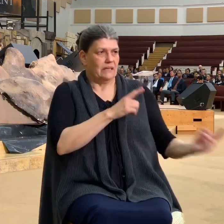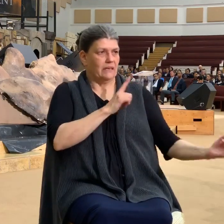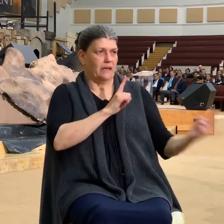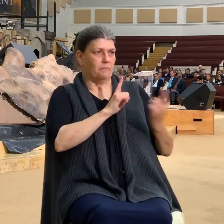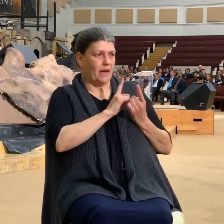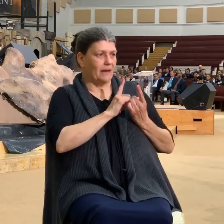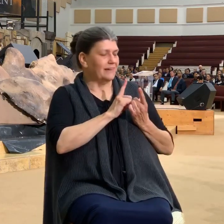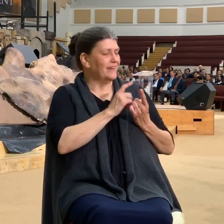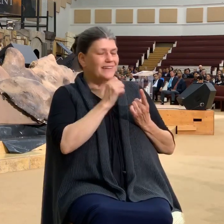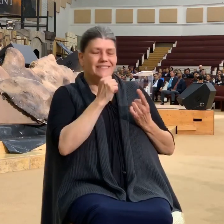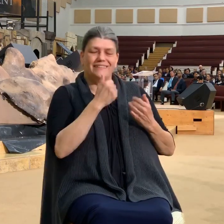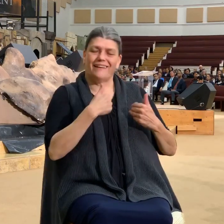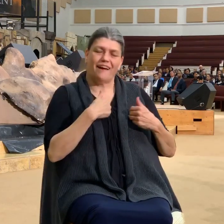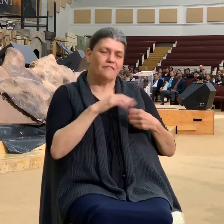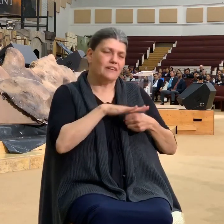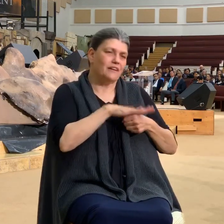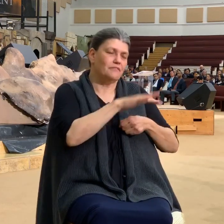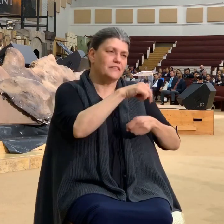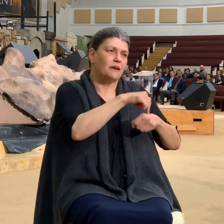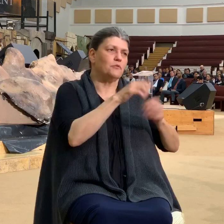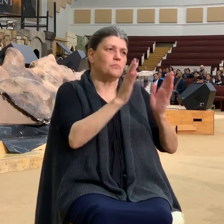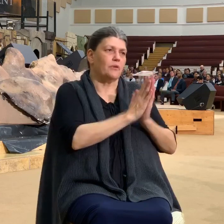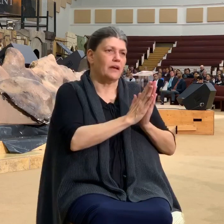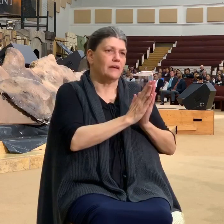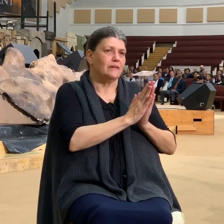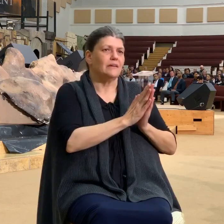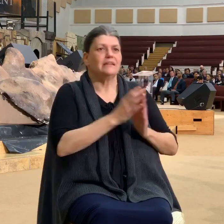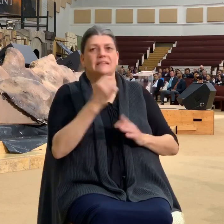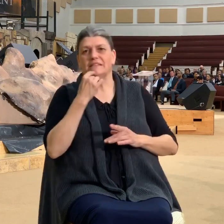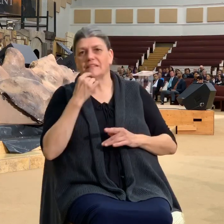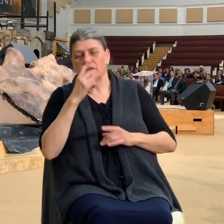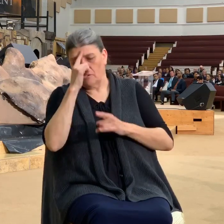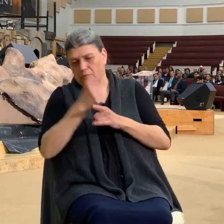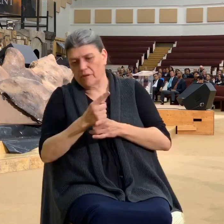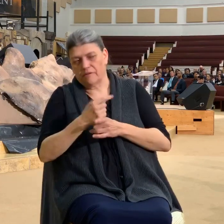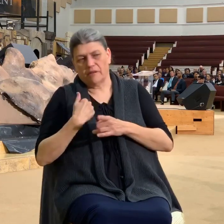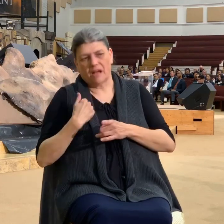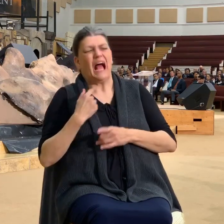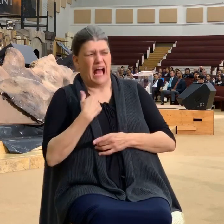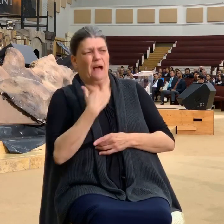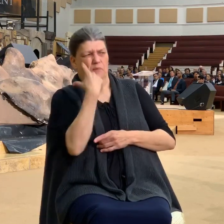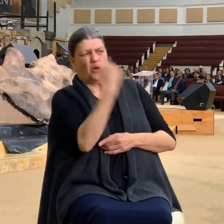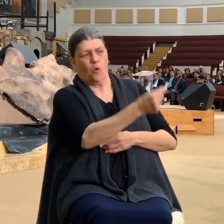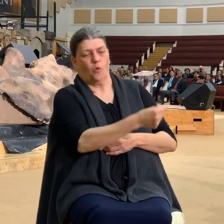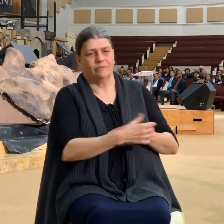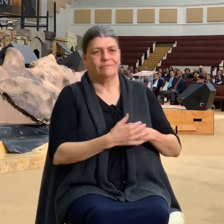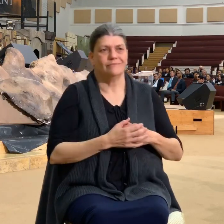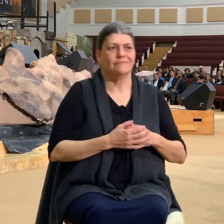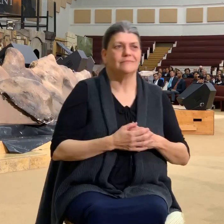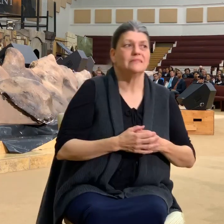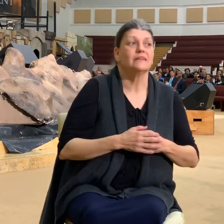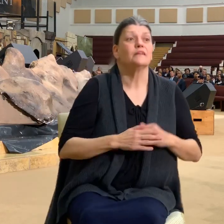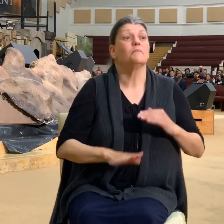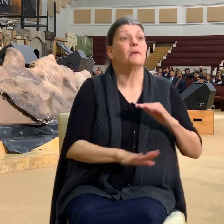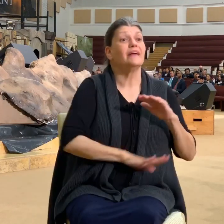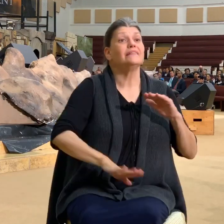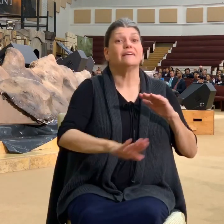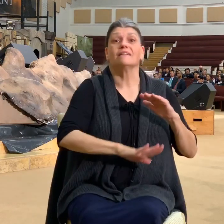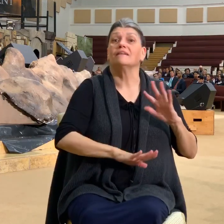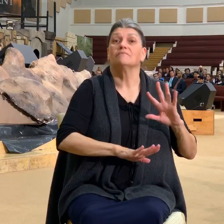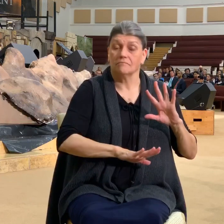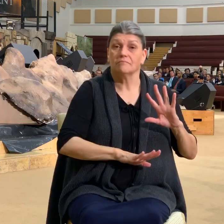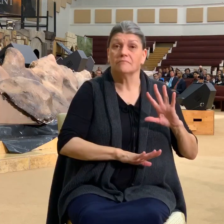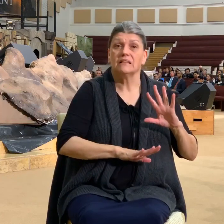have time to pray long about it, but he said, "Brother Young, I'm going." So he left. Basically, he was leaving